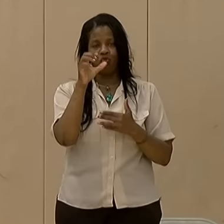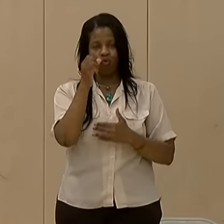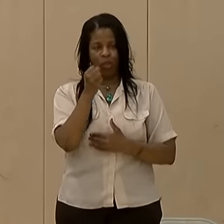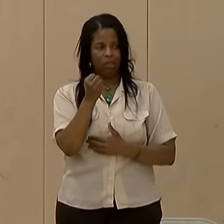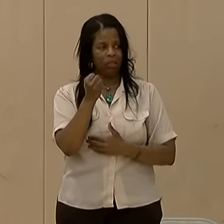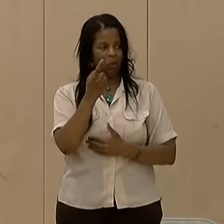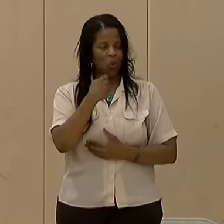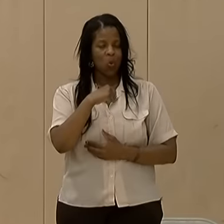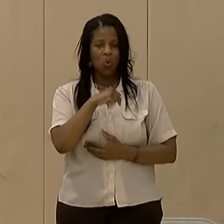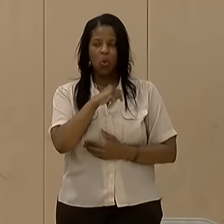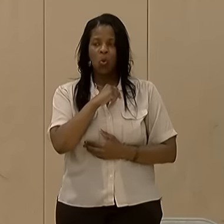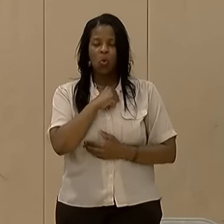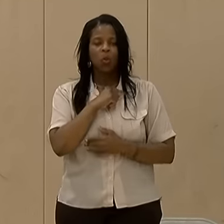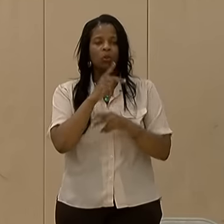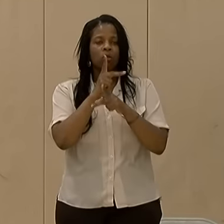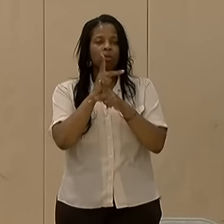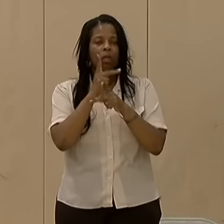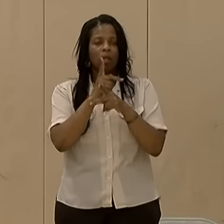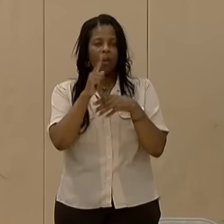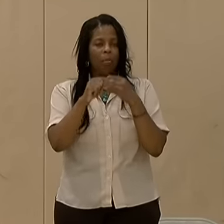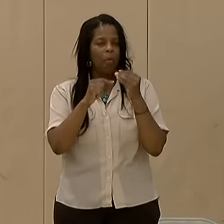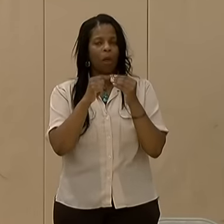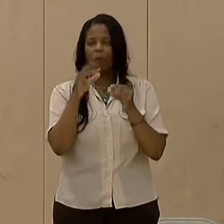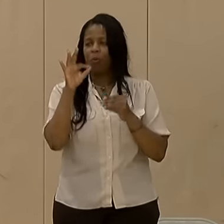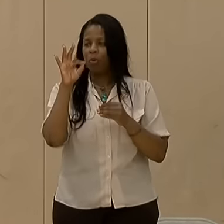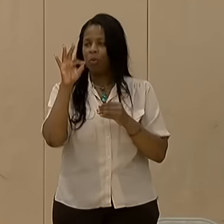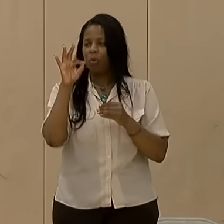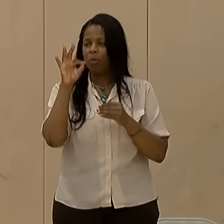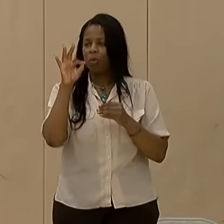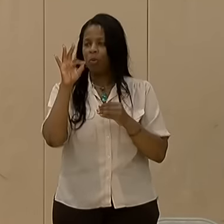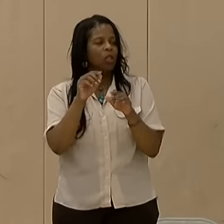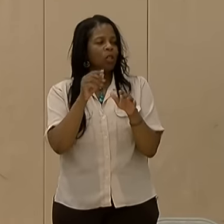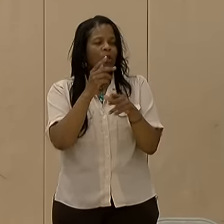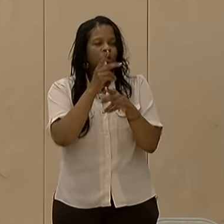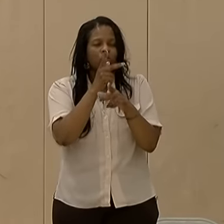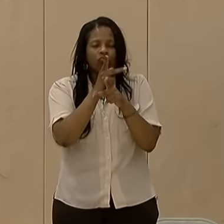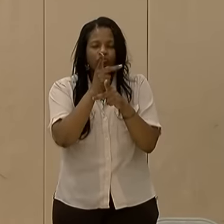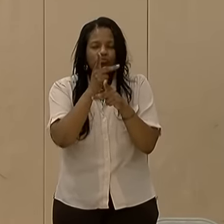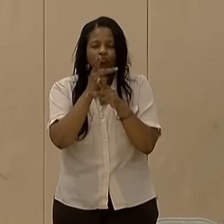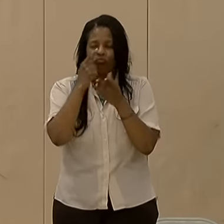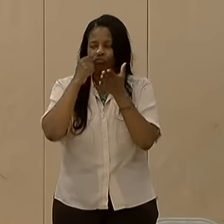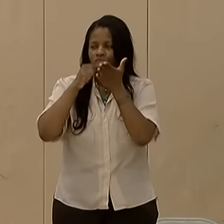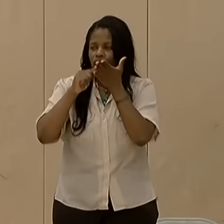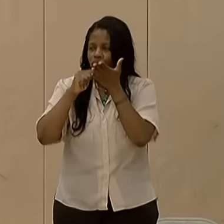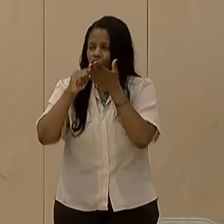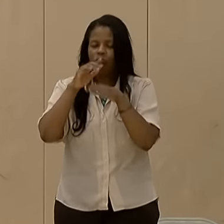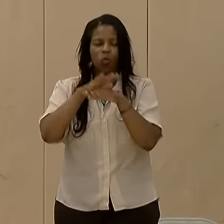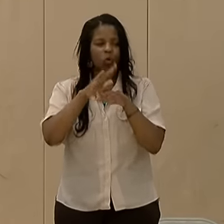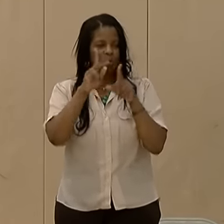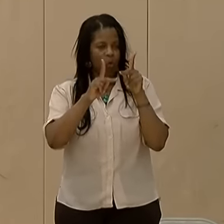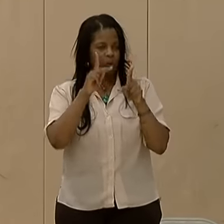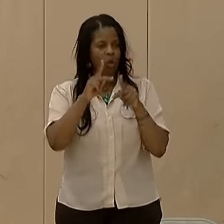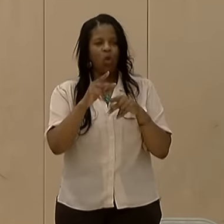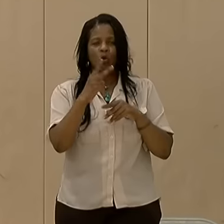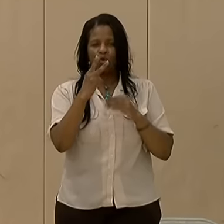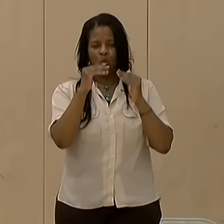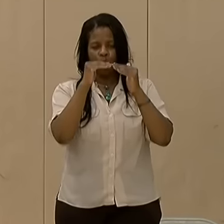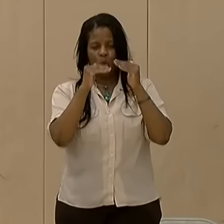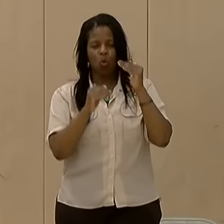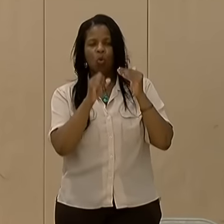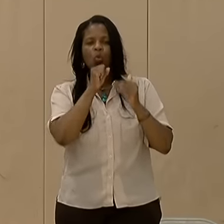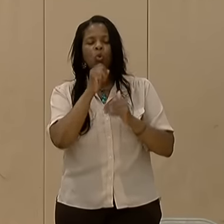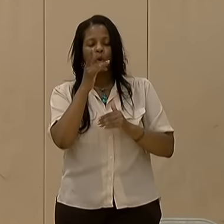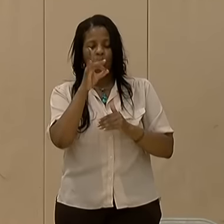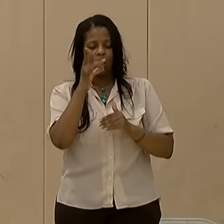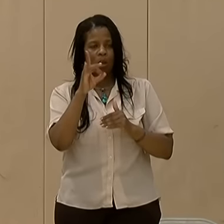We've handled about 90 check the welfare calls since the beginning of the fire. We had 2 juveniles who were reported missing on